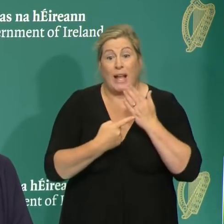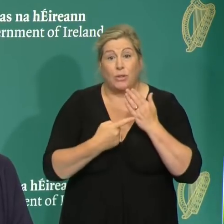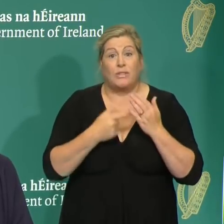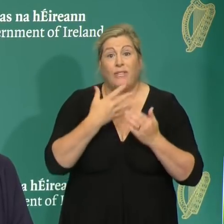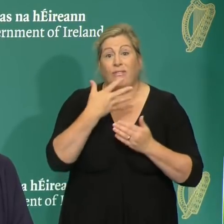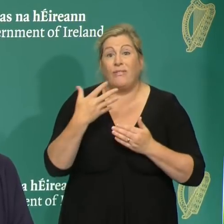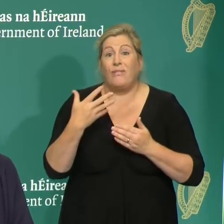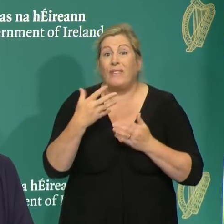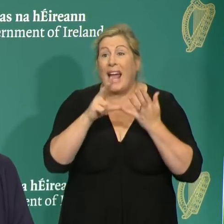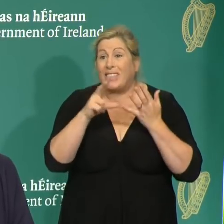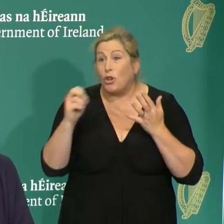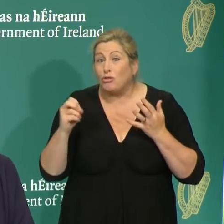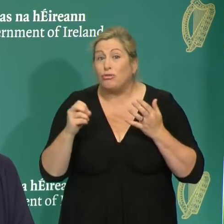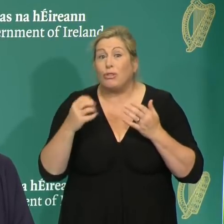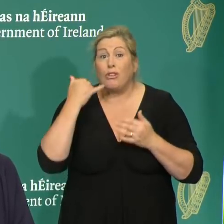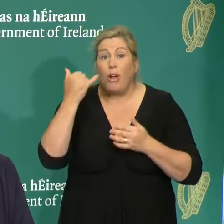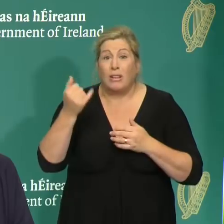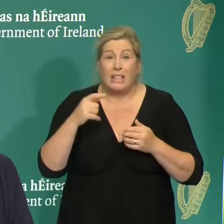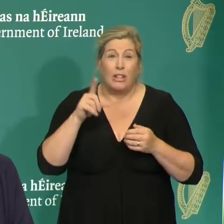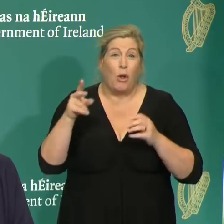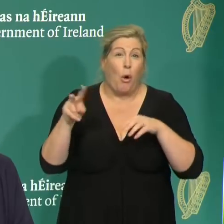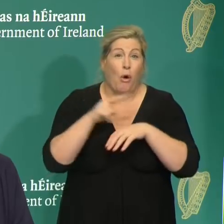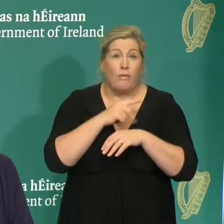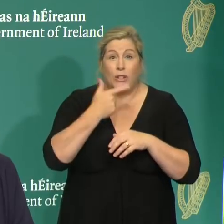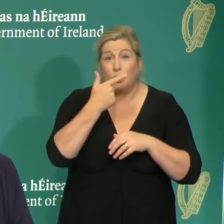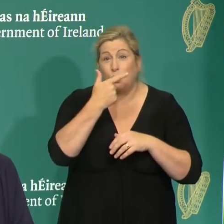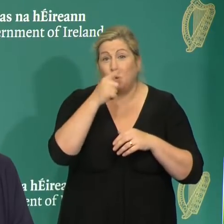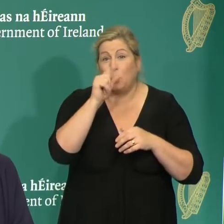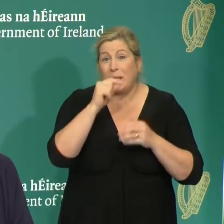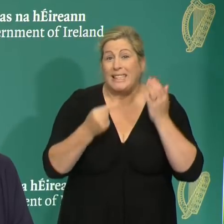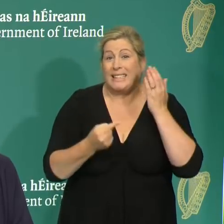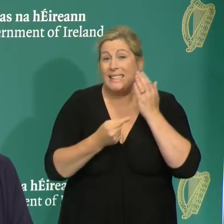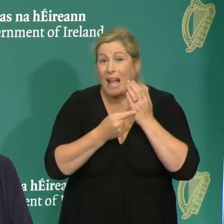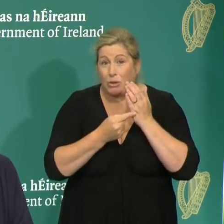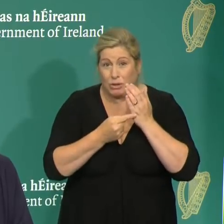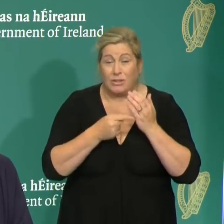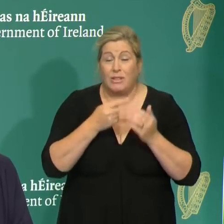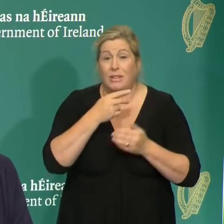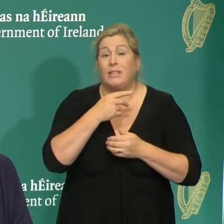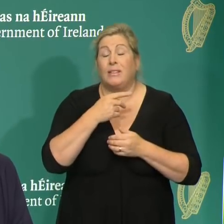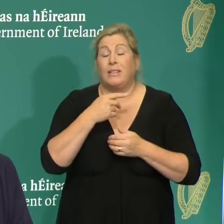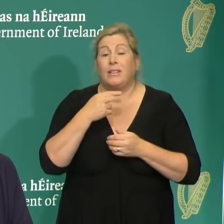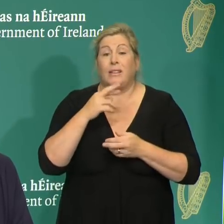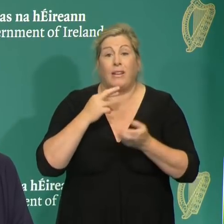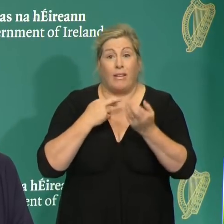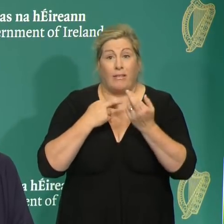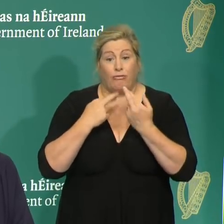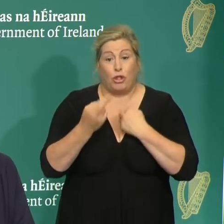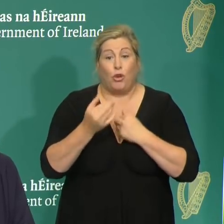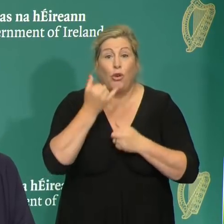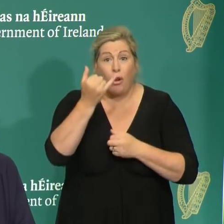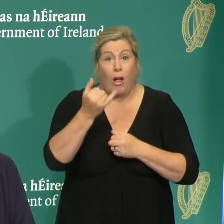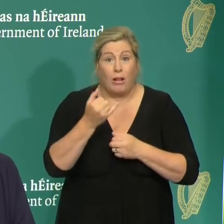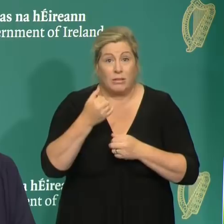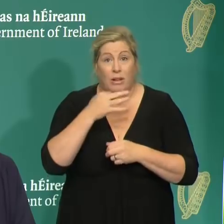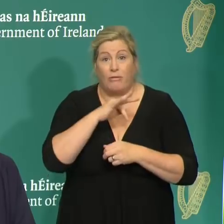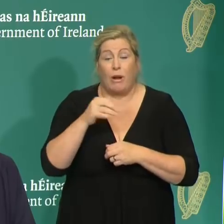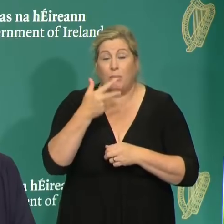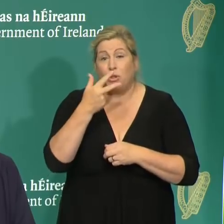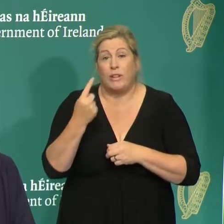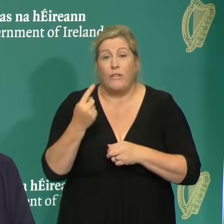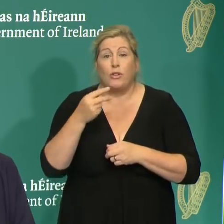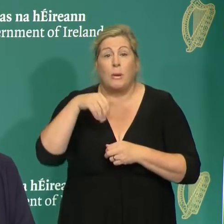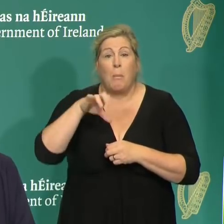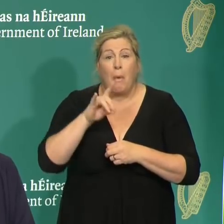52,800 calls and over 20,600 follow-up calls since the 31st of March. The helplines continue